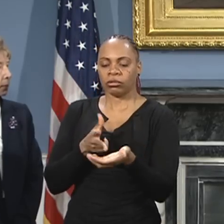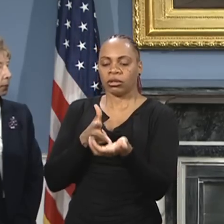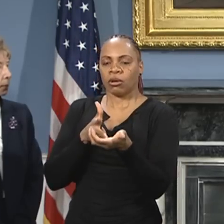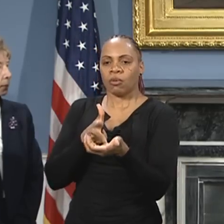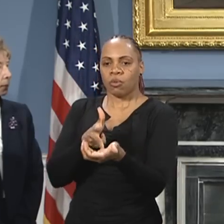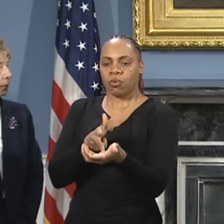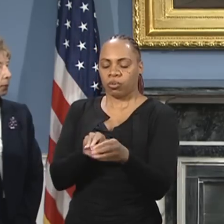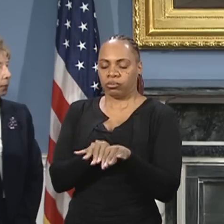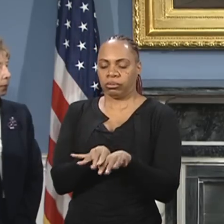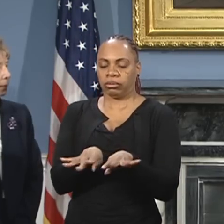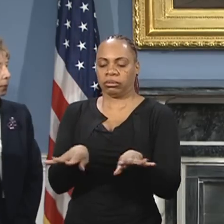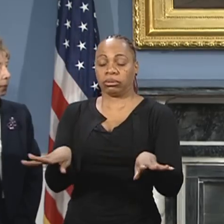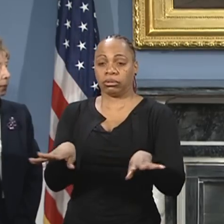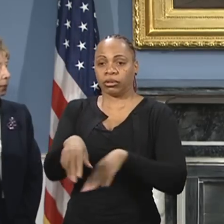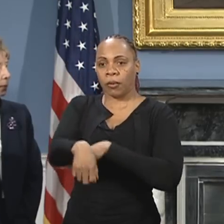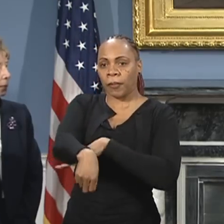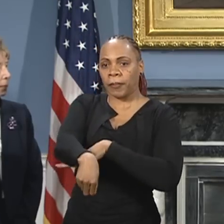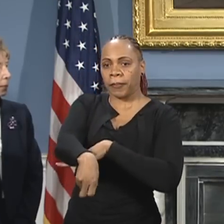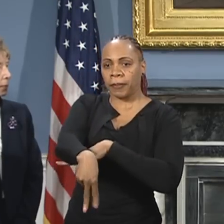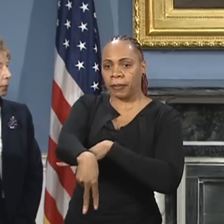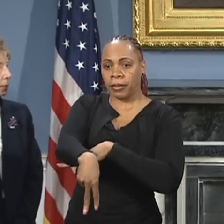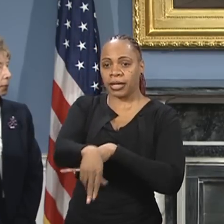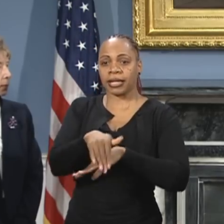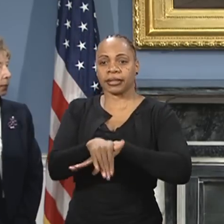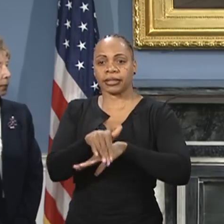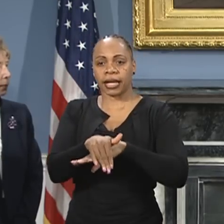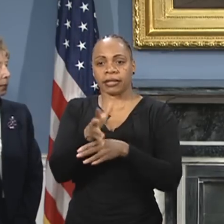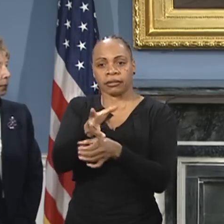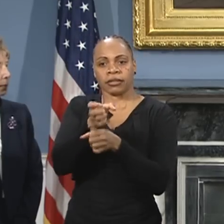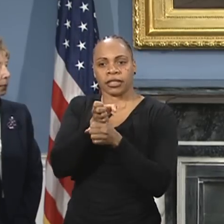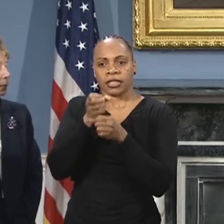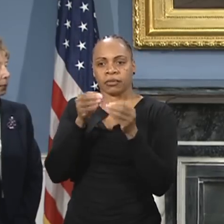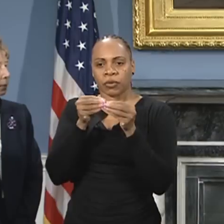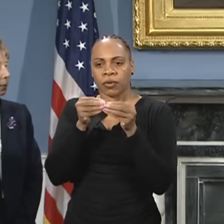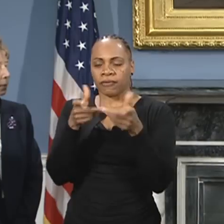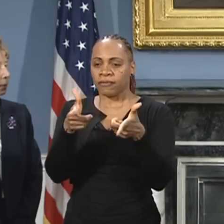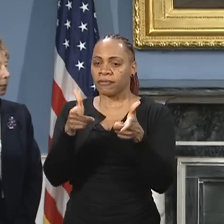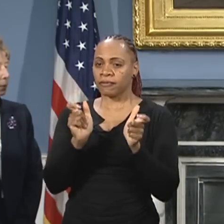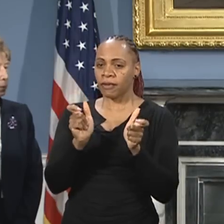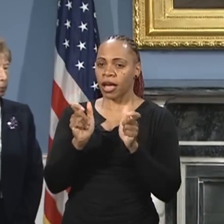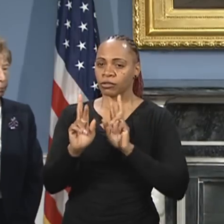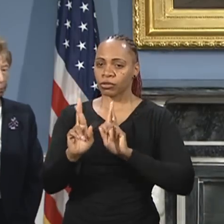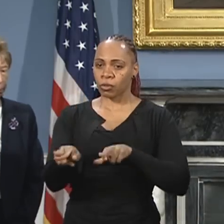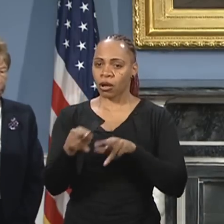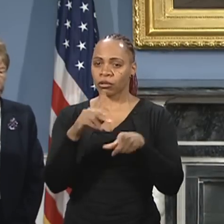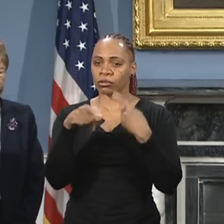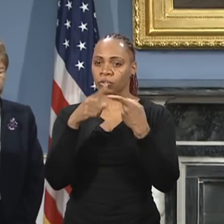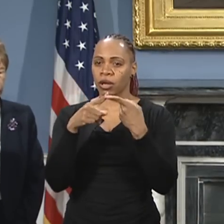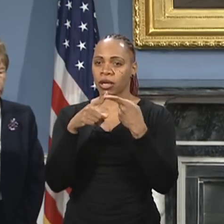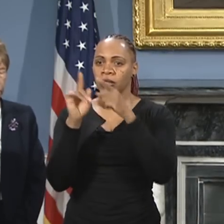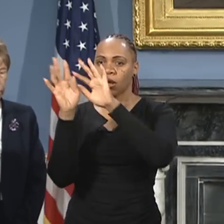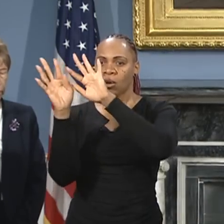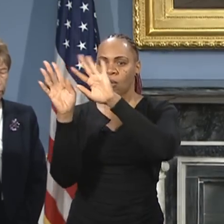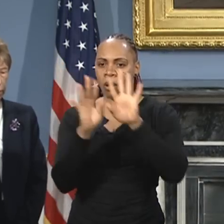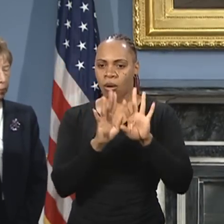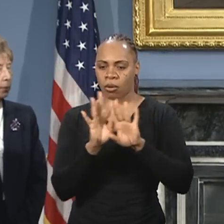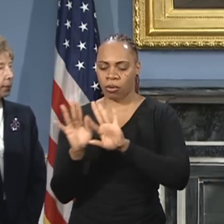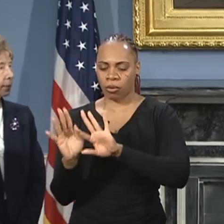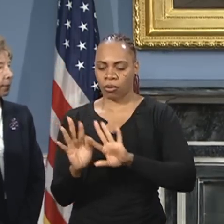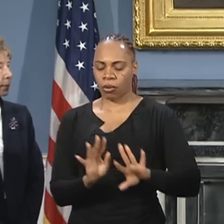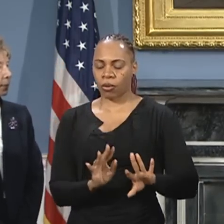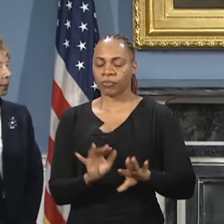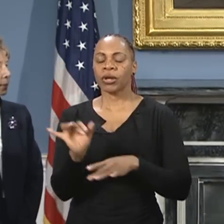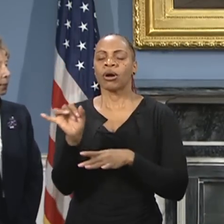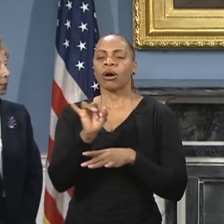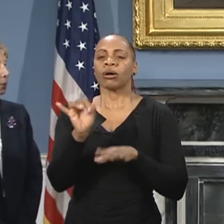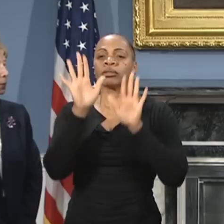of midnight tonight so we could get a fast response once the snow actually started to hit. There's also been an